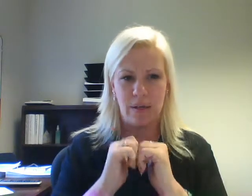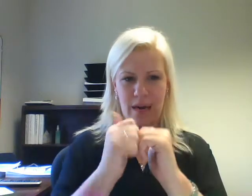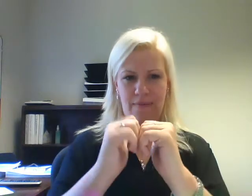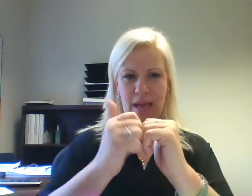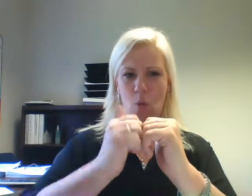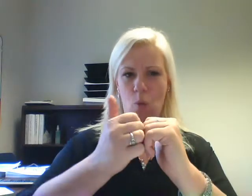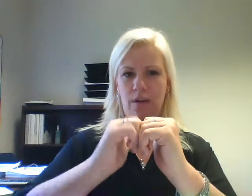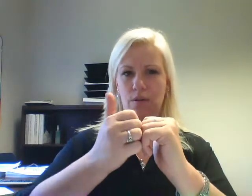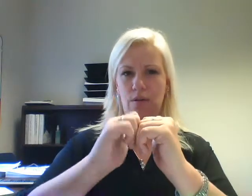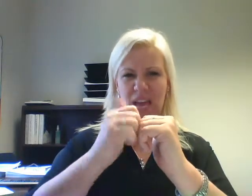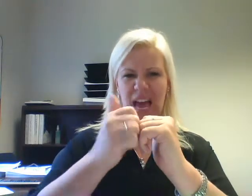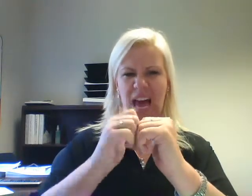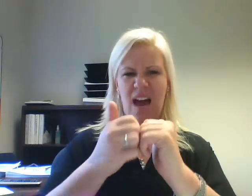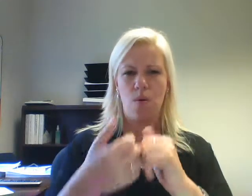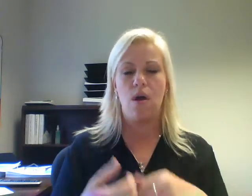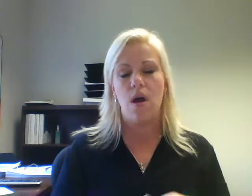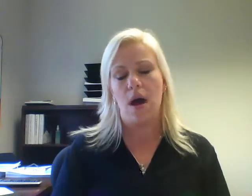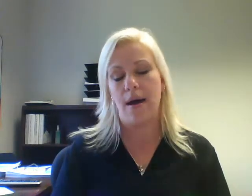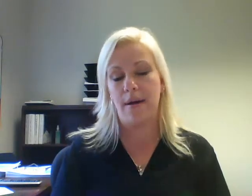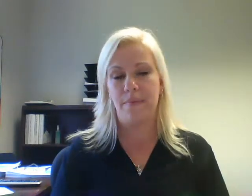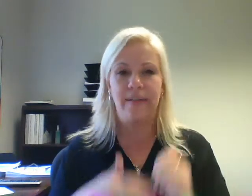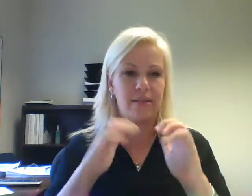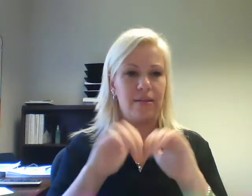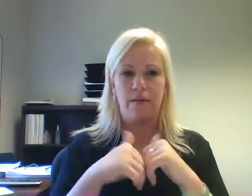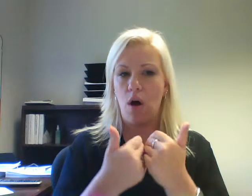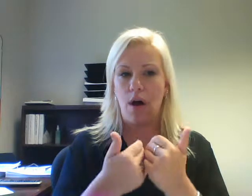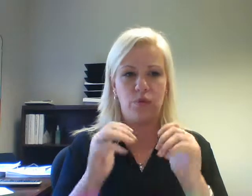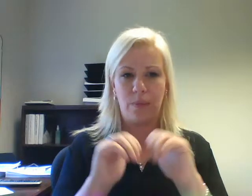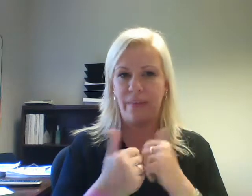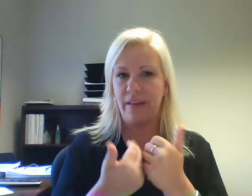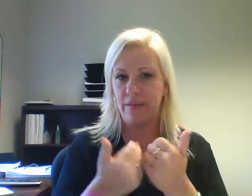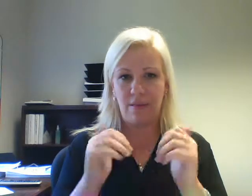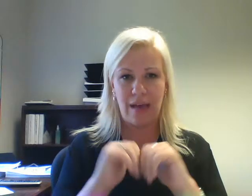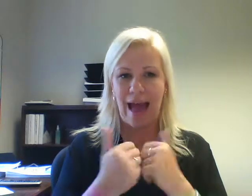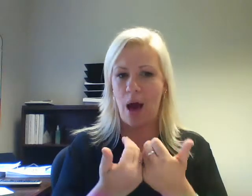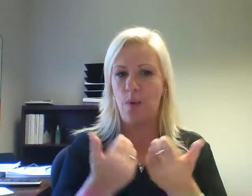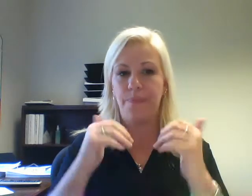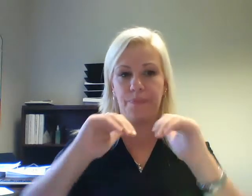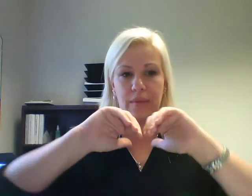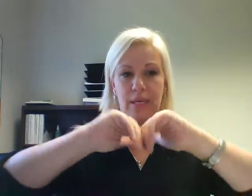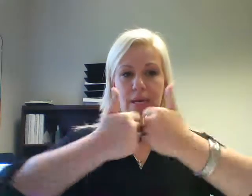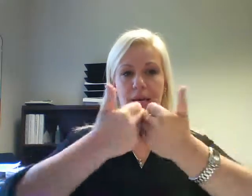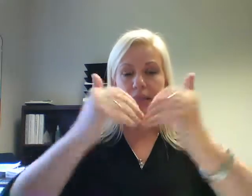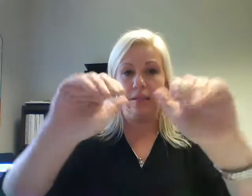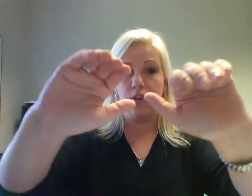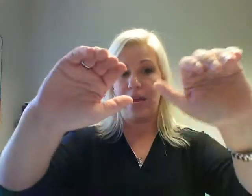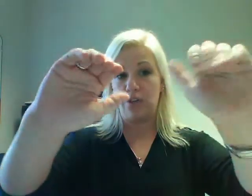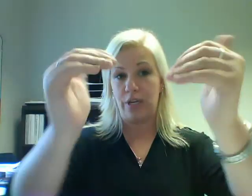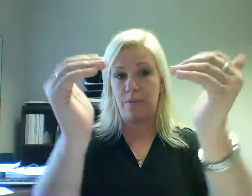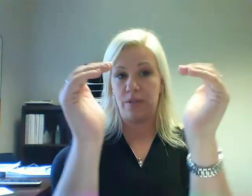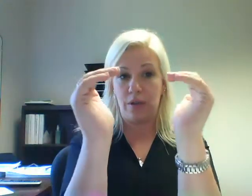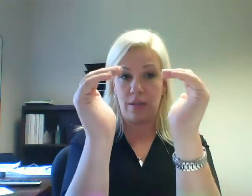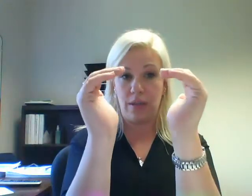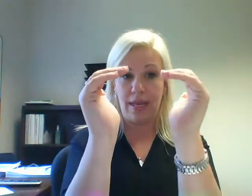kind of like a wiggle. How, but it still all comes from this. How. And your hand shapes are going to look like